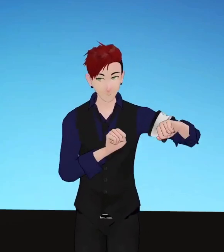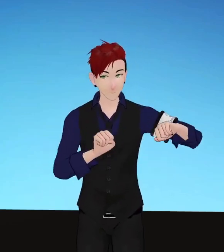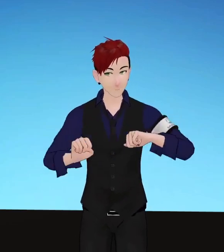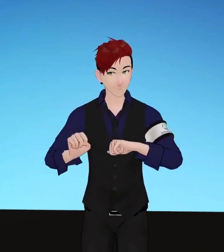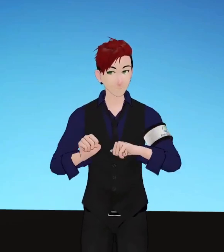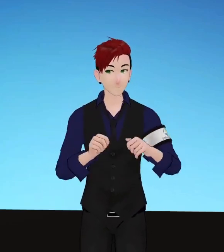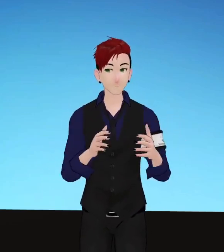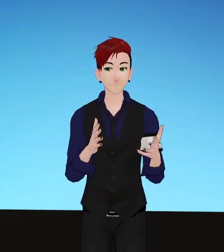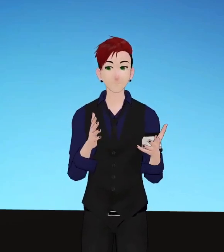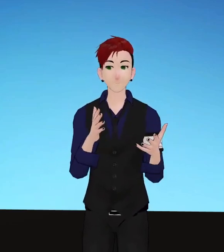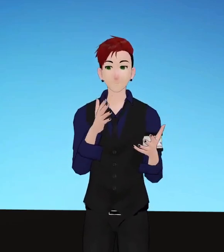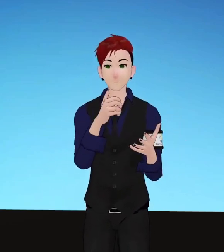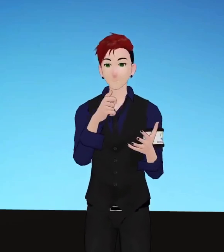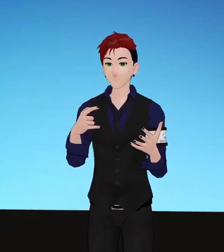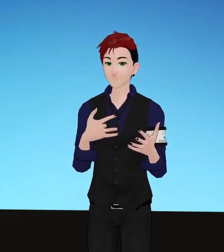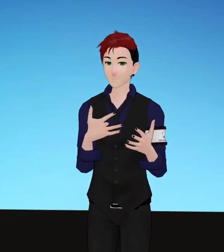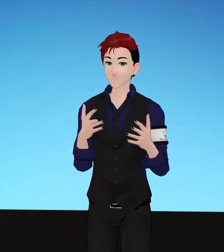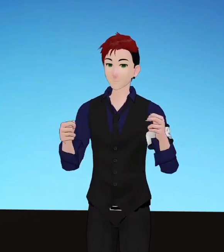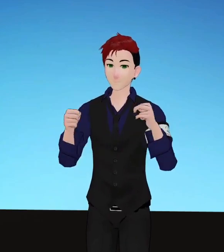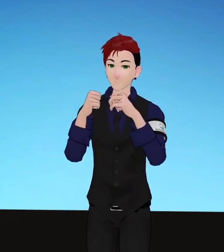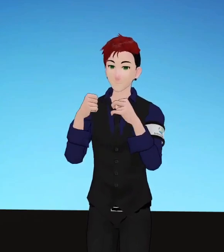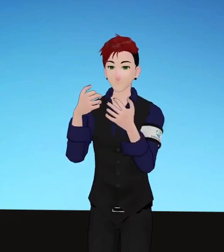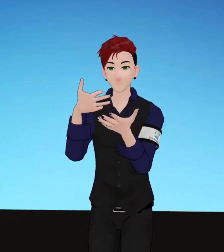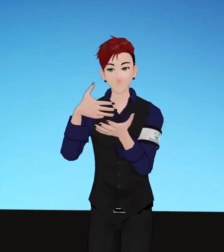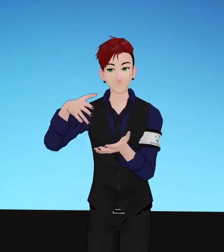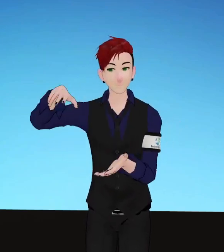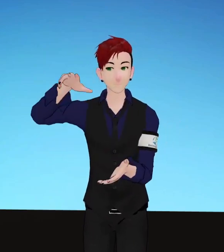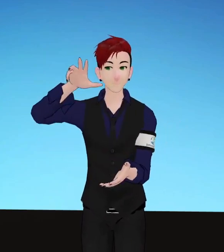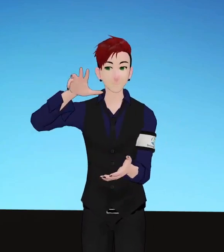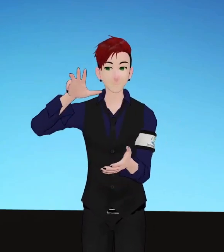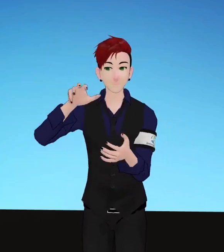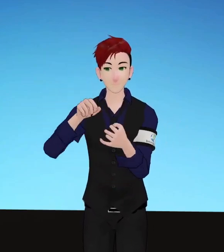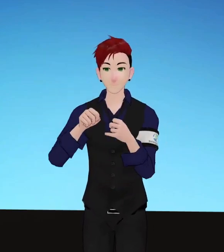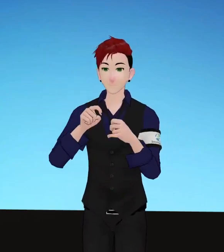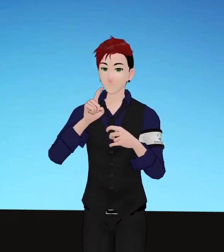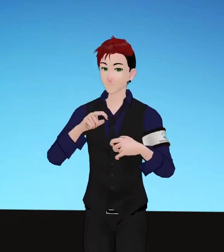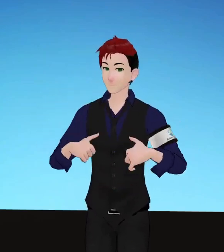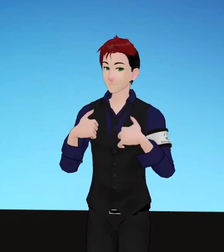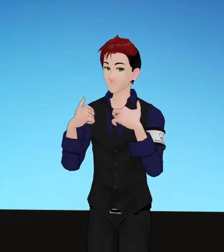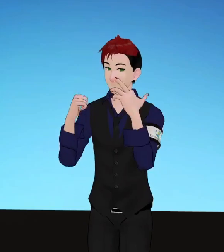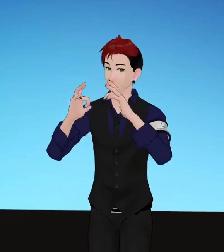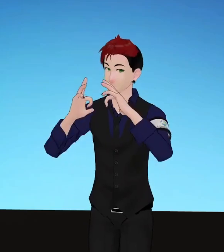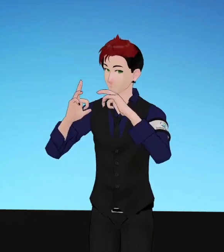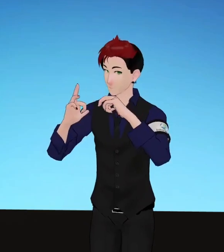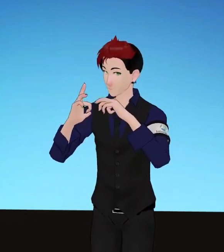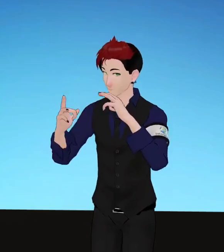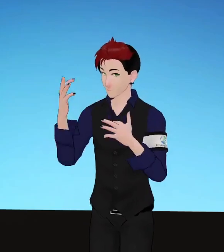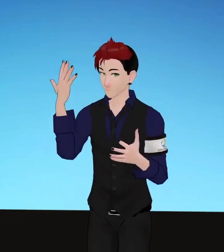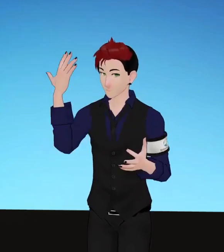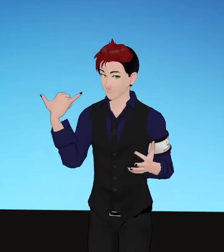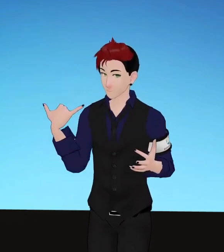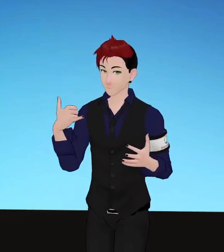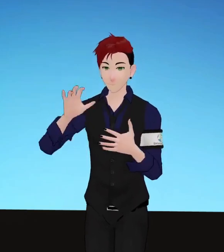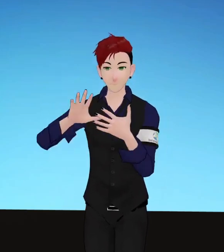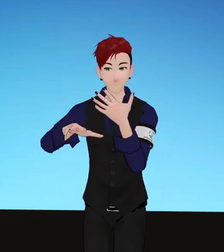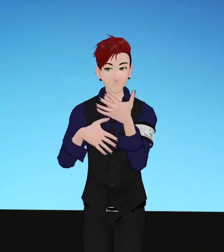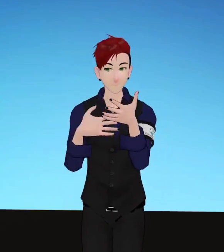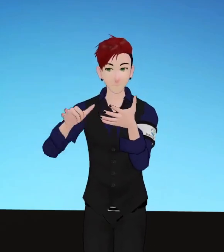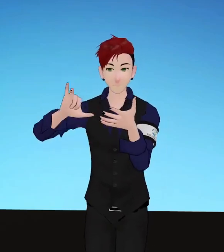And it feels a lot more rich being able to communicate in real life because you get all those aspects. And then here